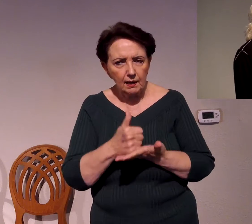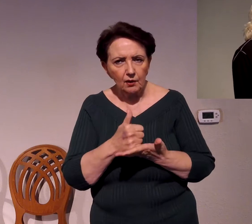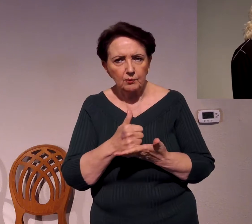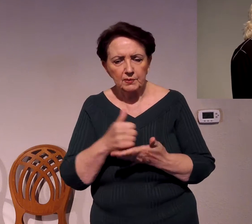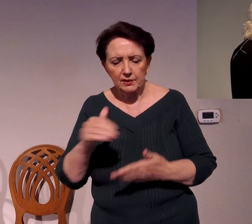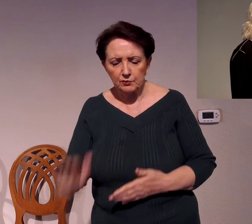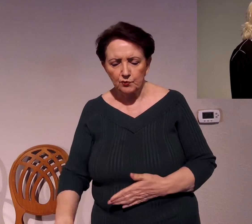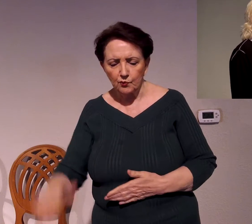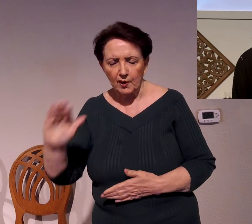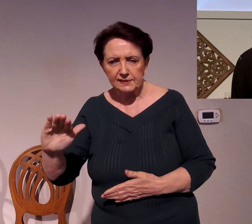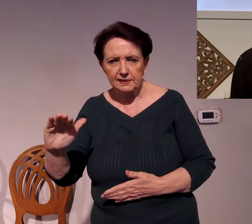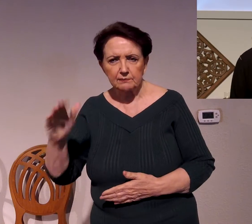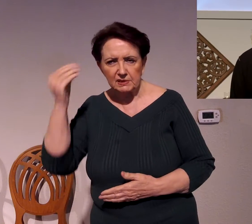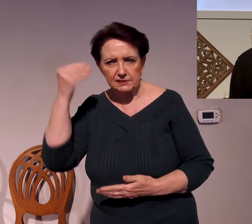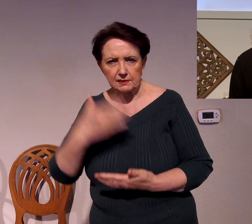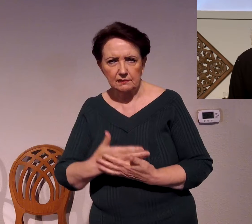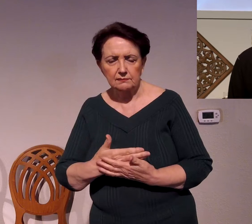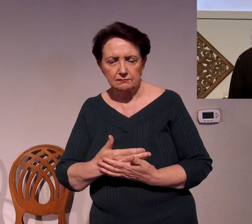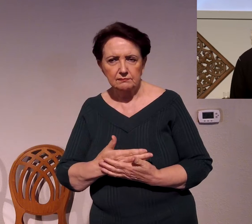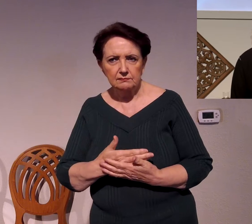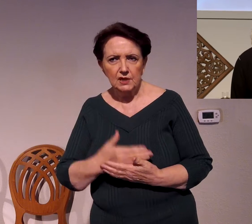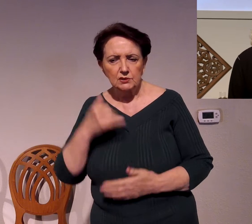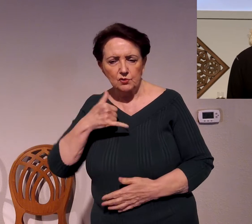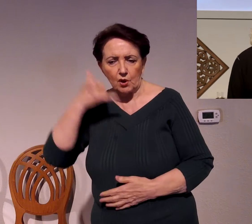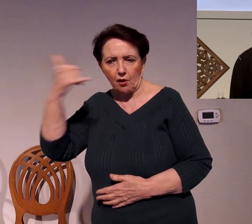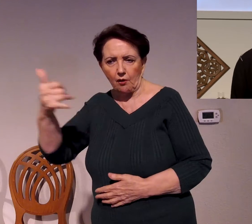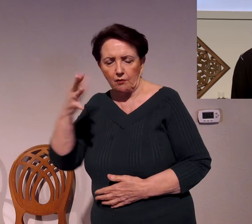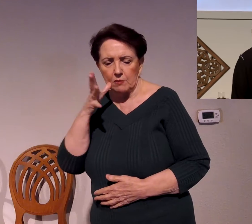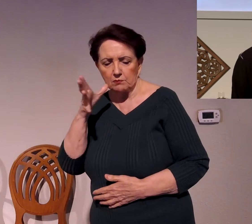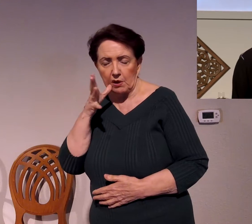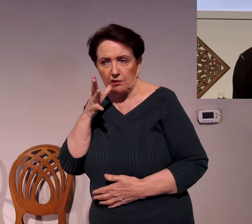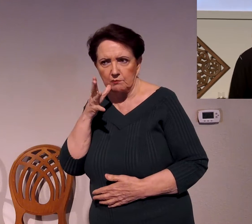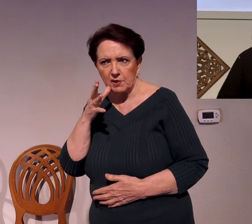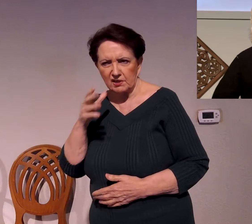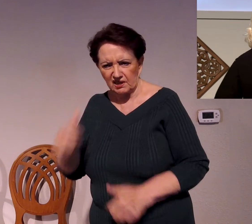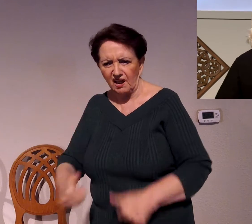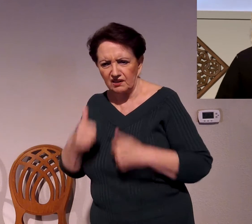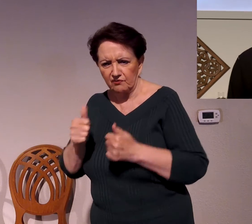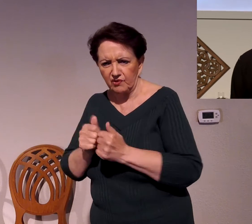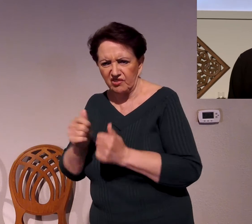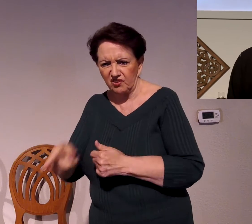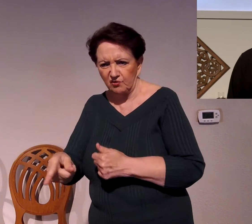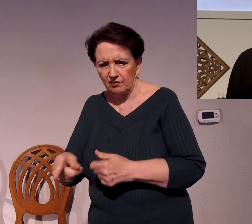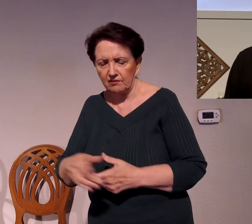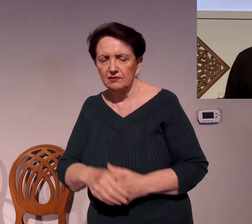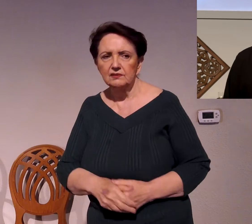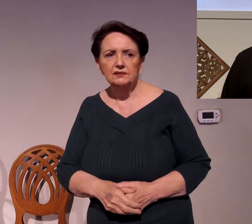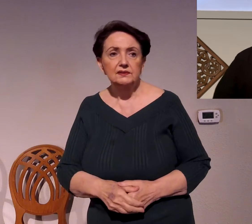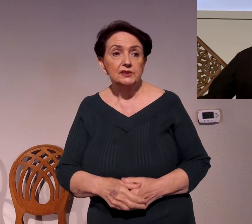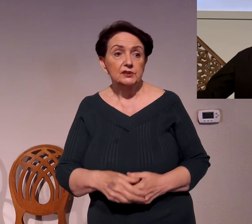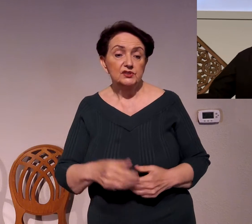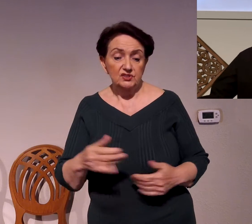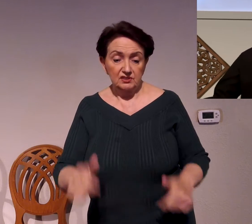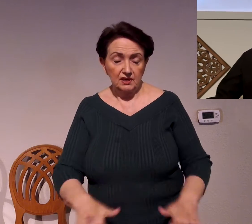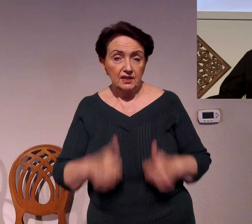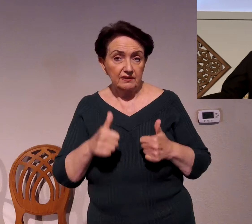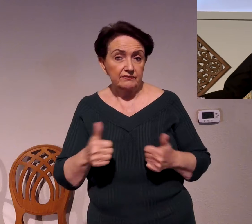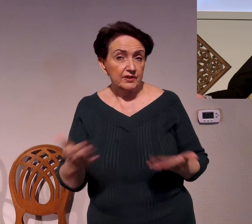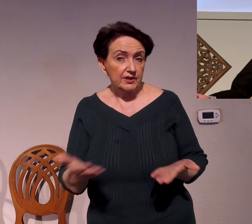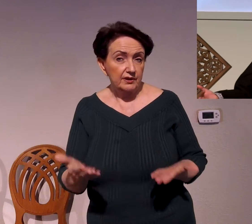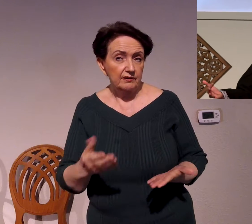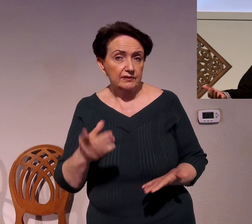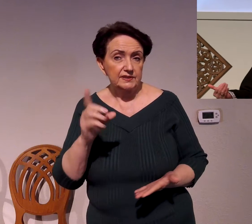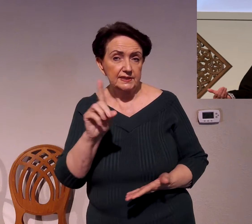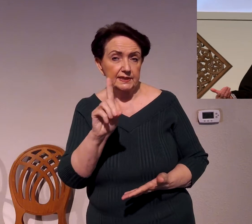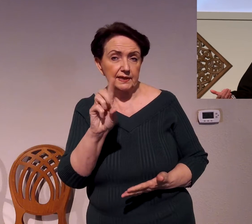raising a baby. So I called up my mother and said, "Can I come live with you?" She happened to live here in the